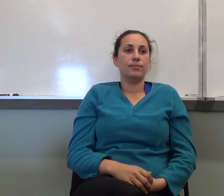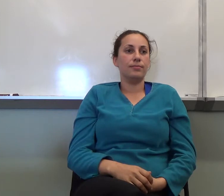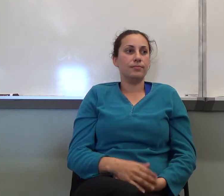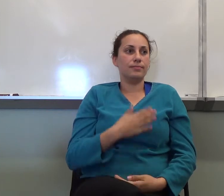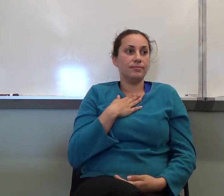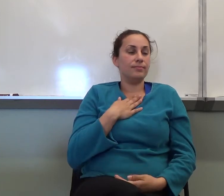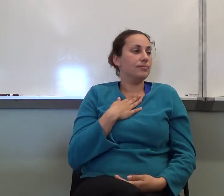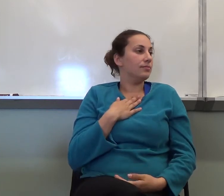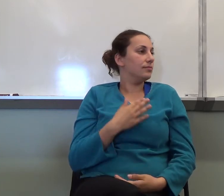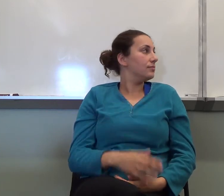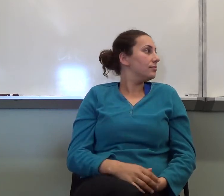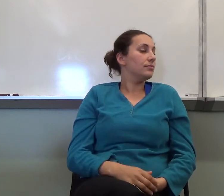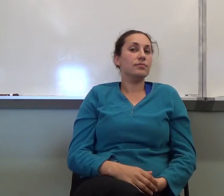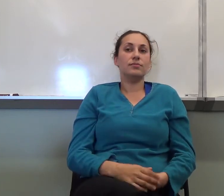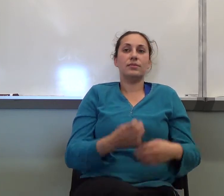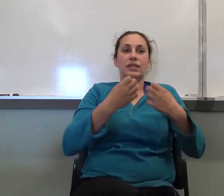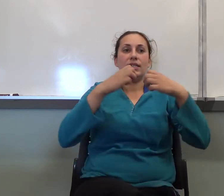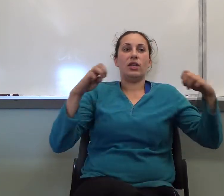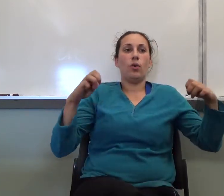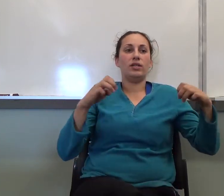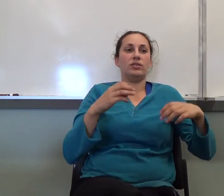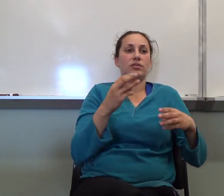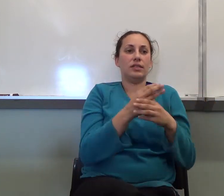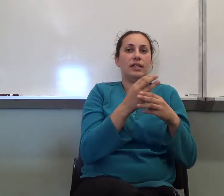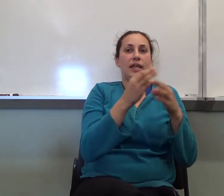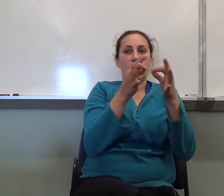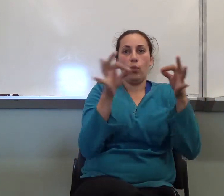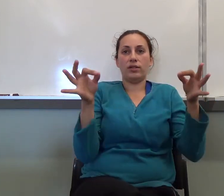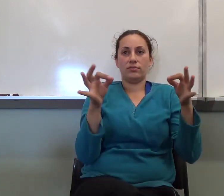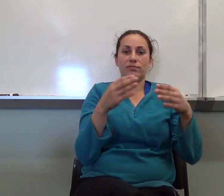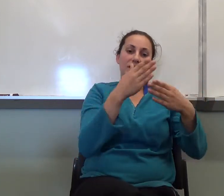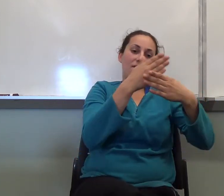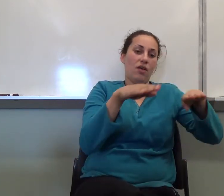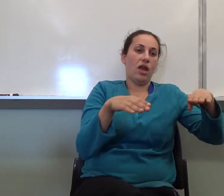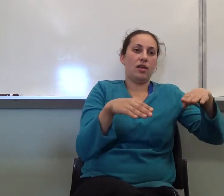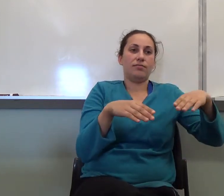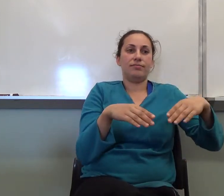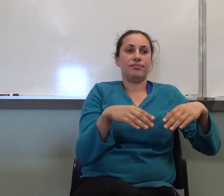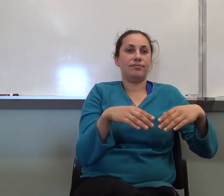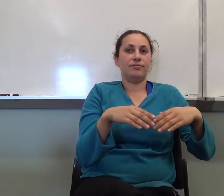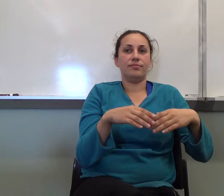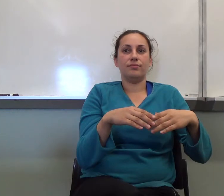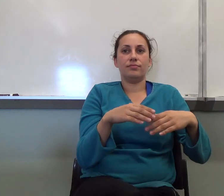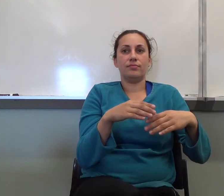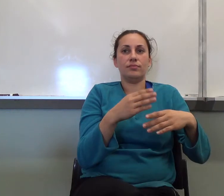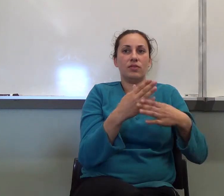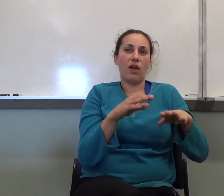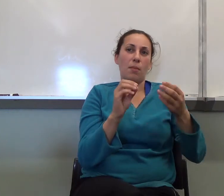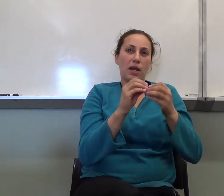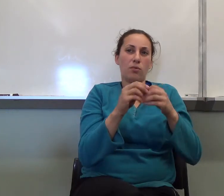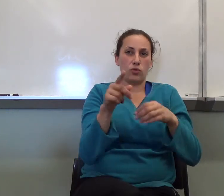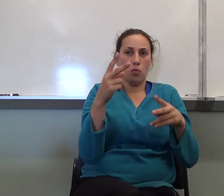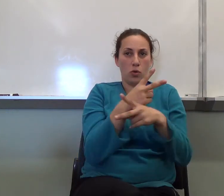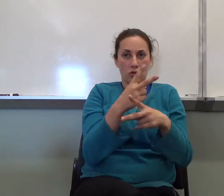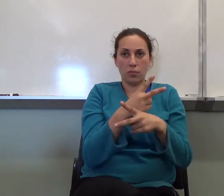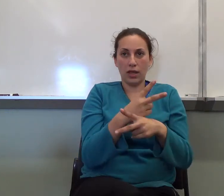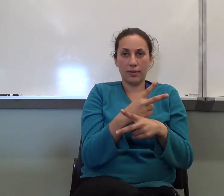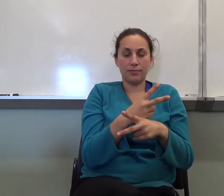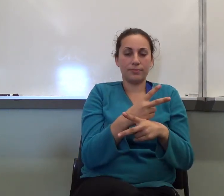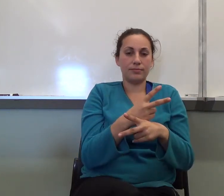So there's the equation. And again, always divide by the number multiplying. So here we go. That gives you just